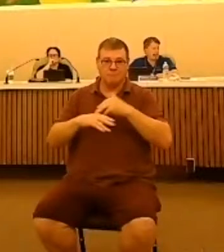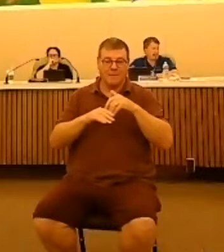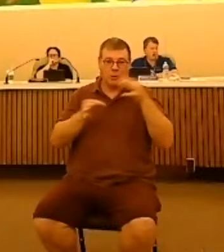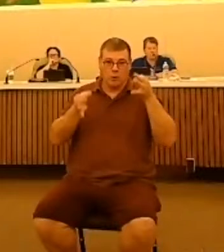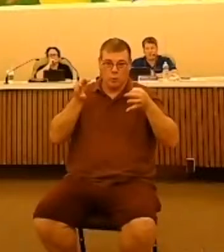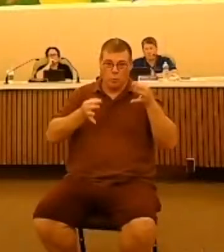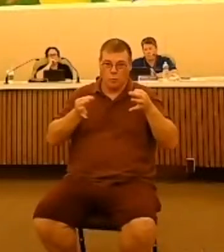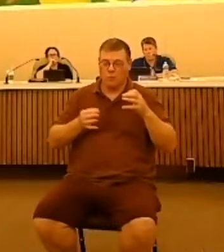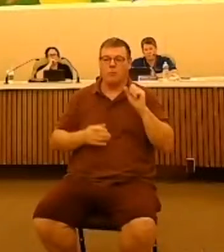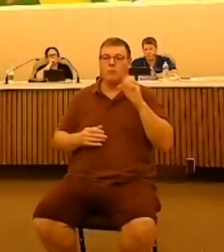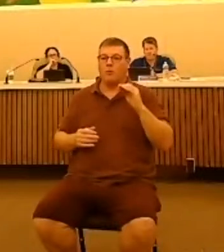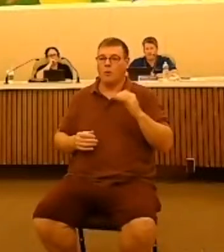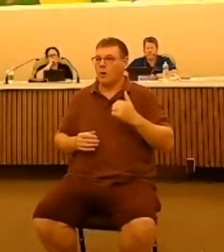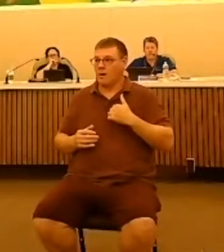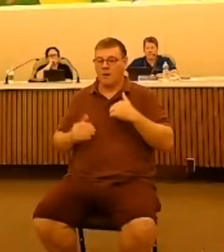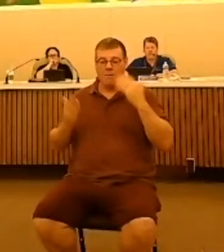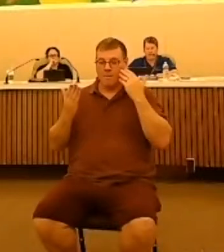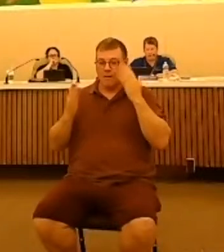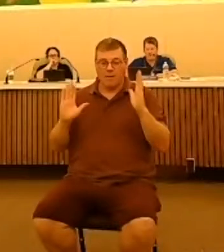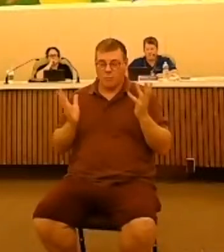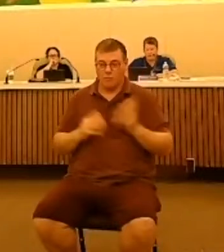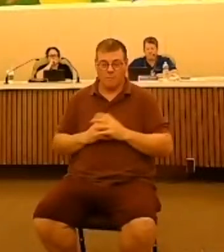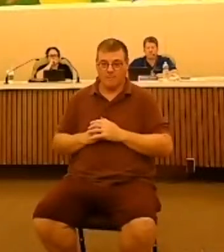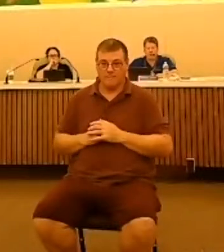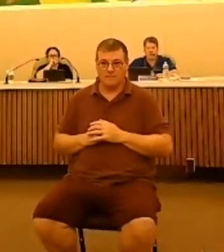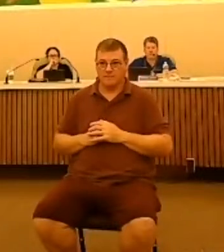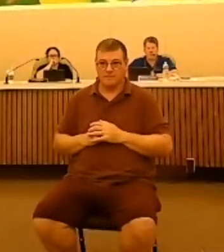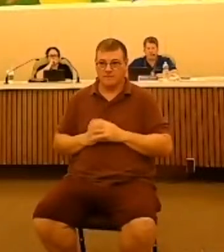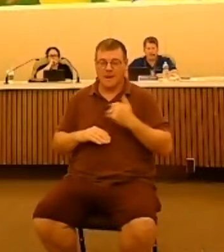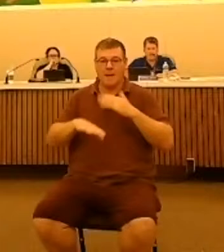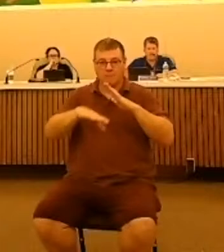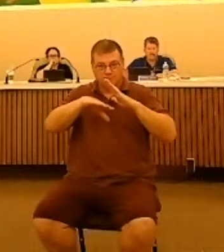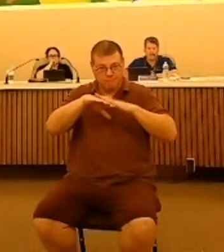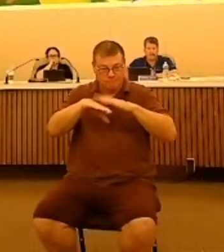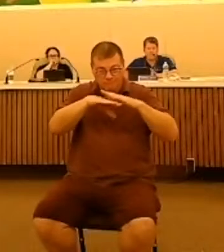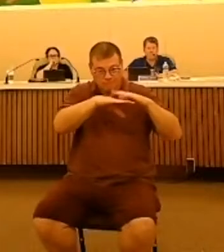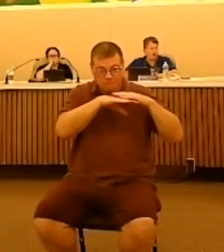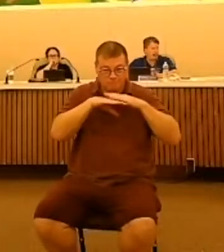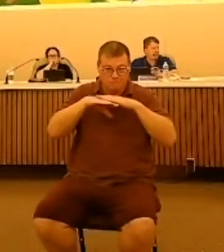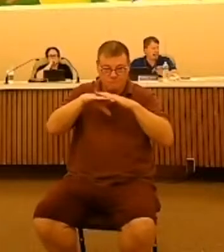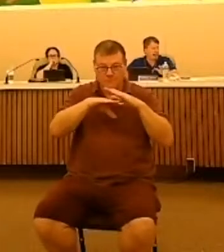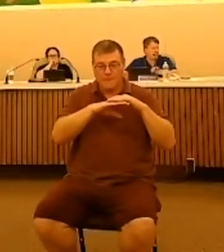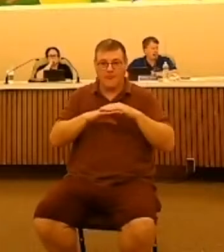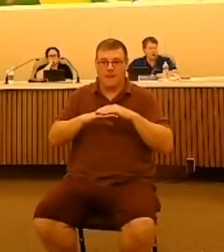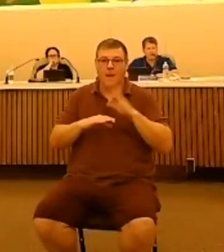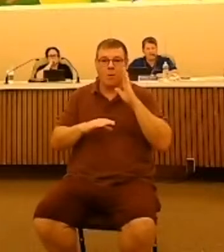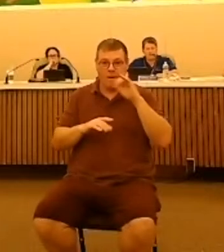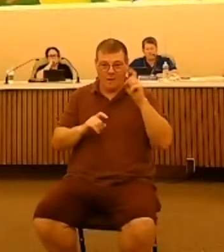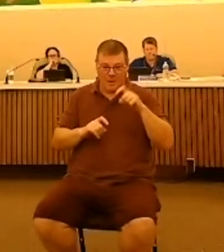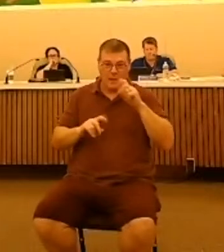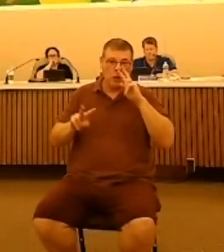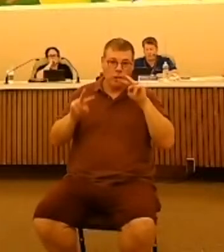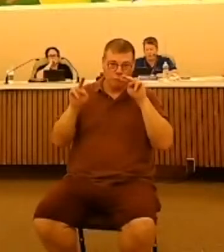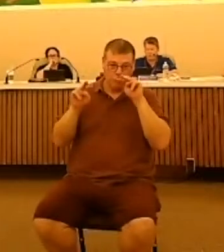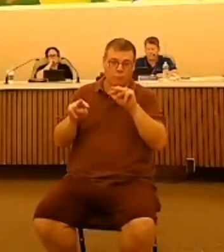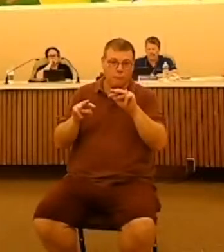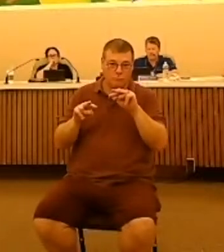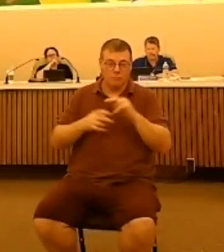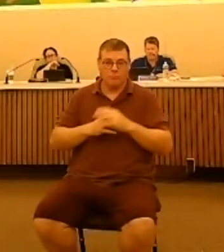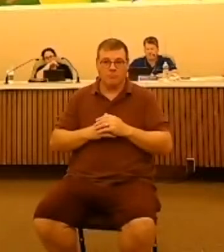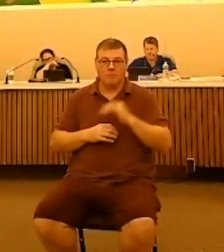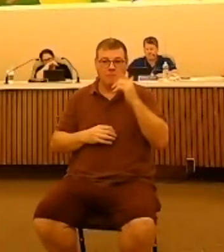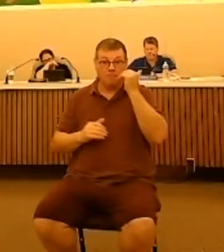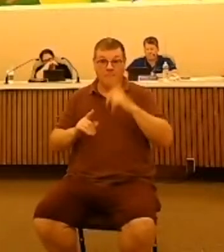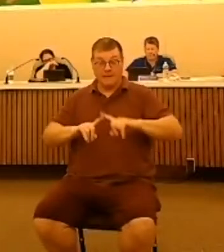I just don't know. I'm just cautioning Mhm. that we'll have to take a look at that in terms of, because